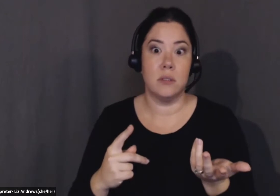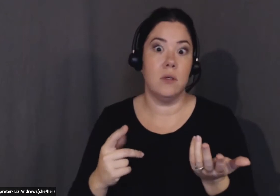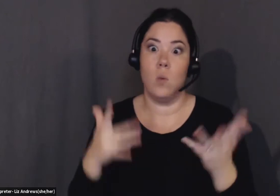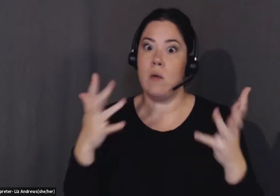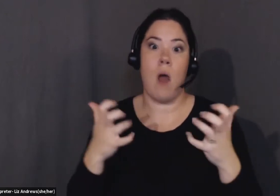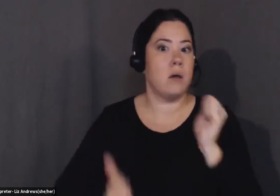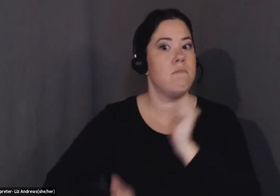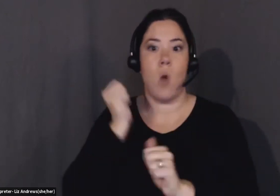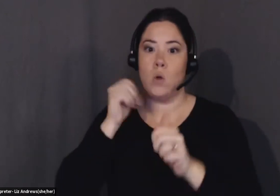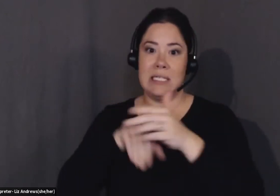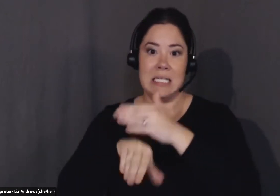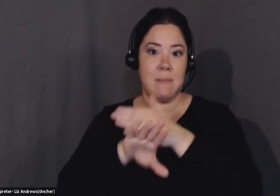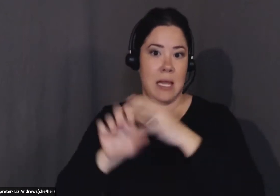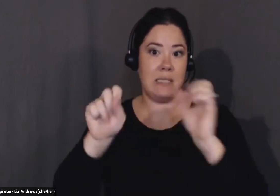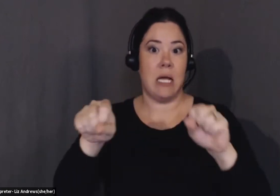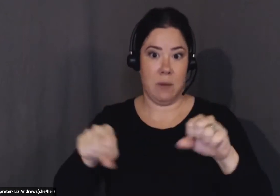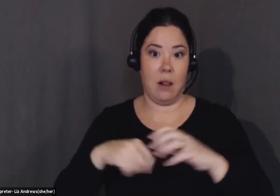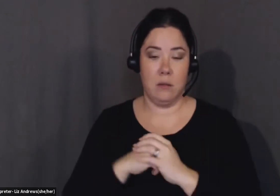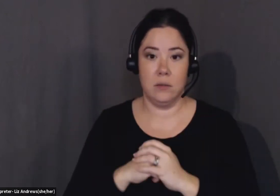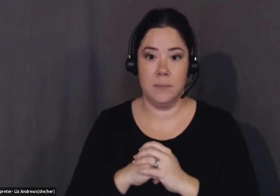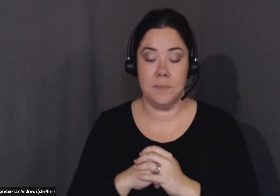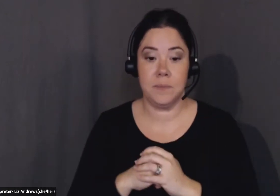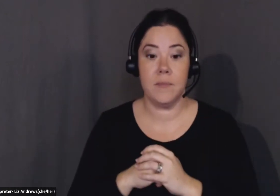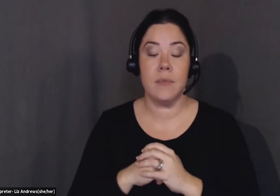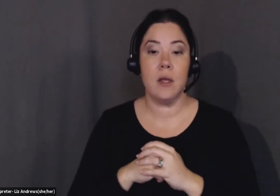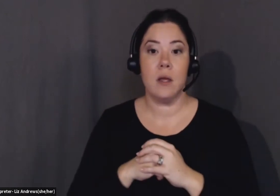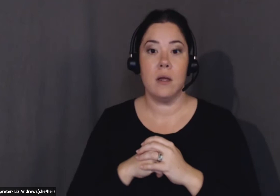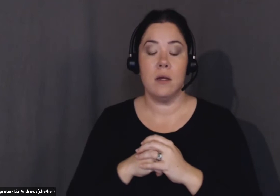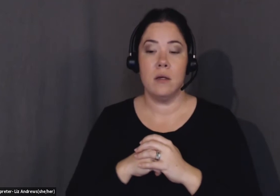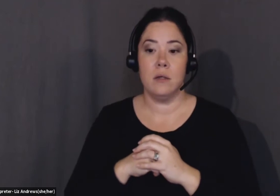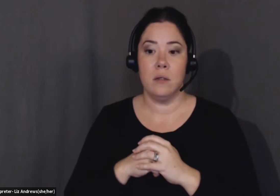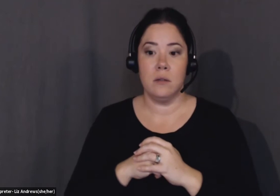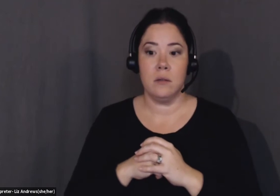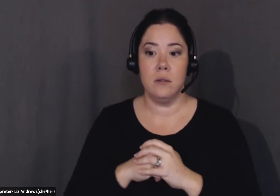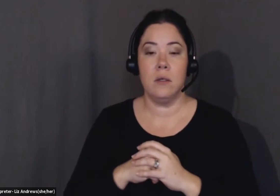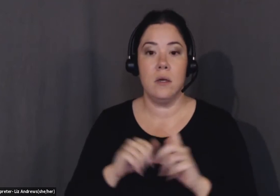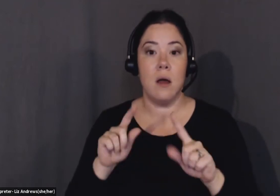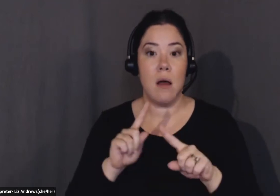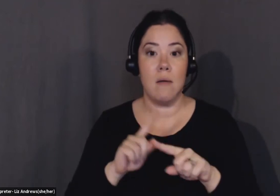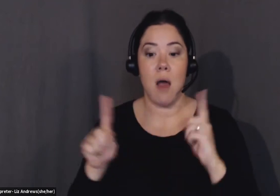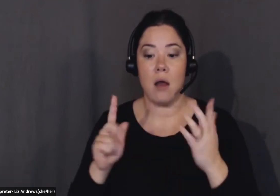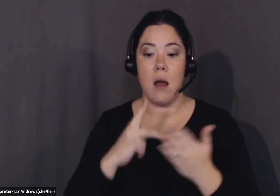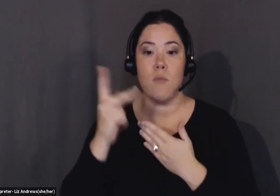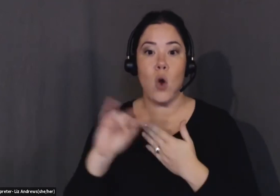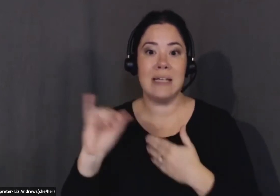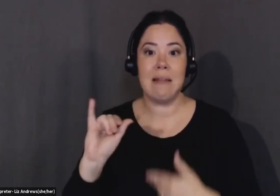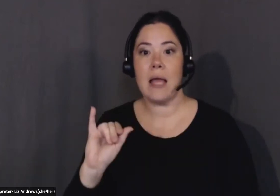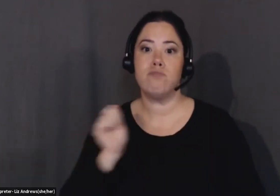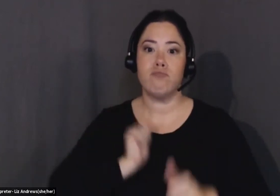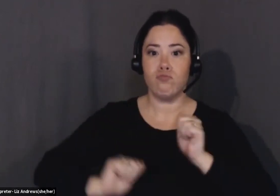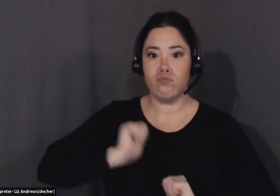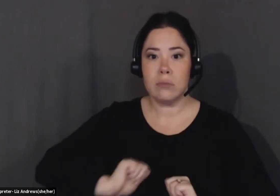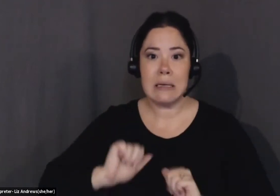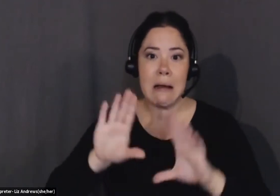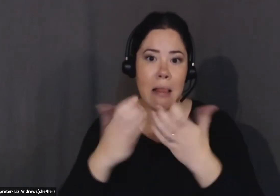as possible. But when it comes to programs like an improv class or a yoga